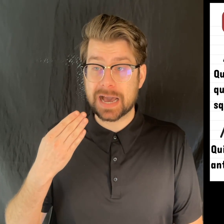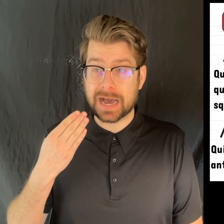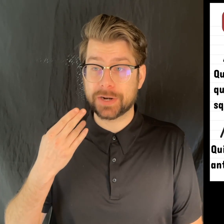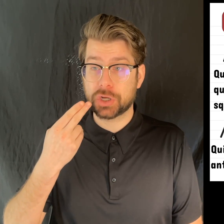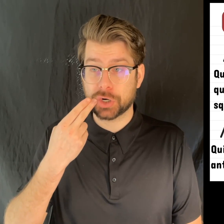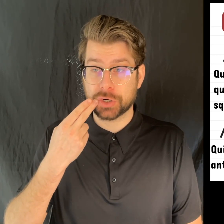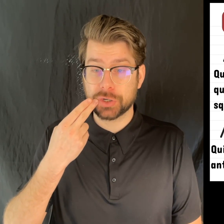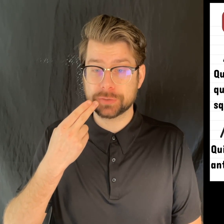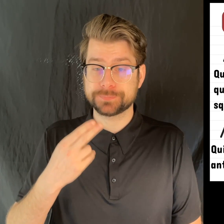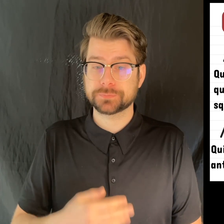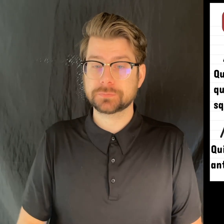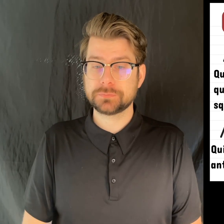conquer,